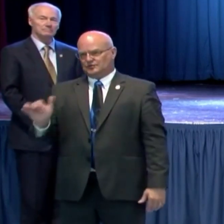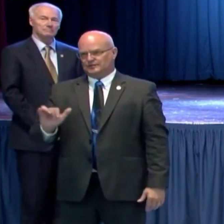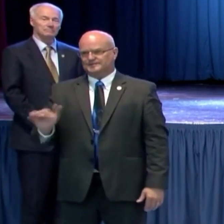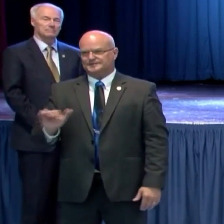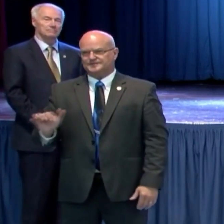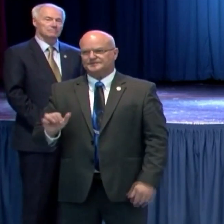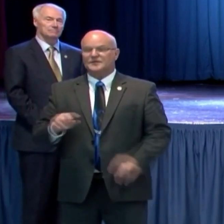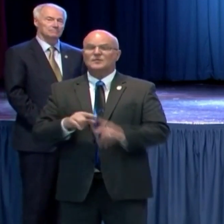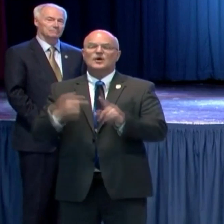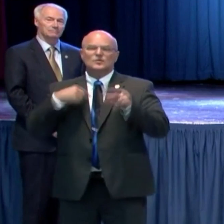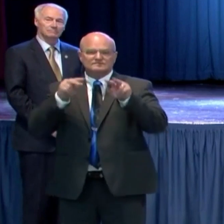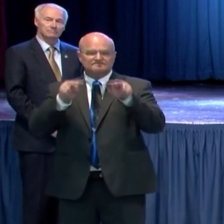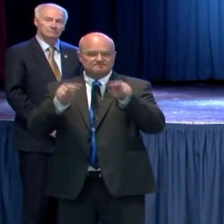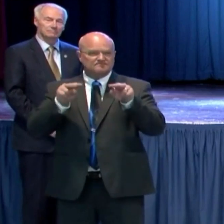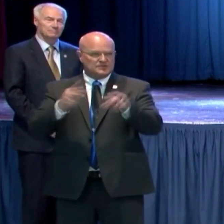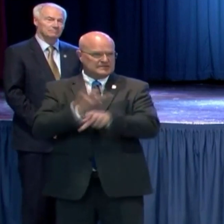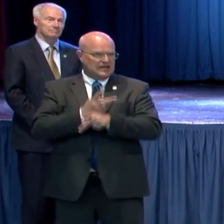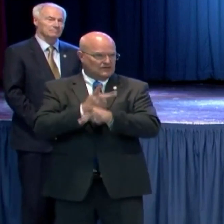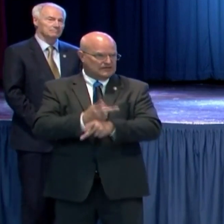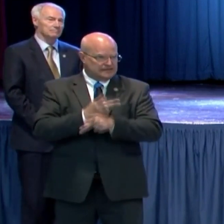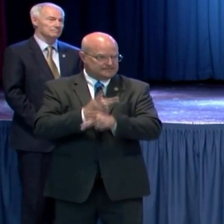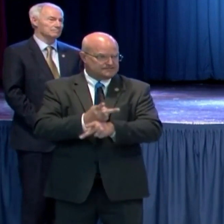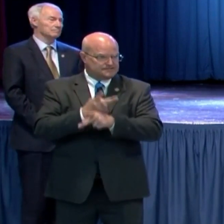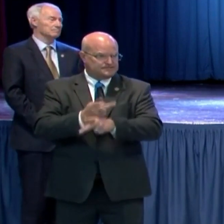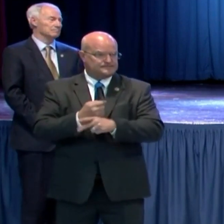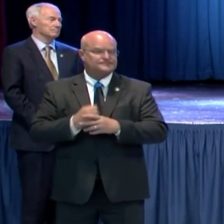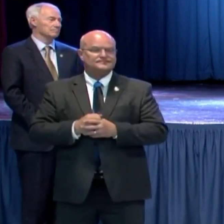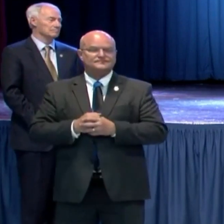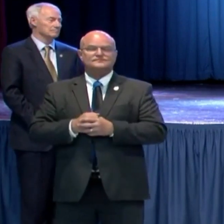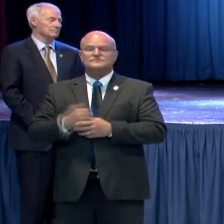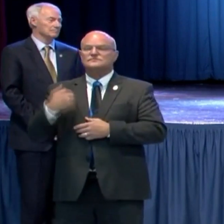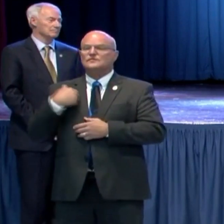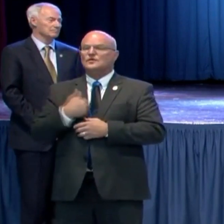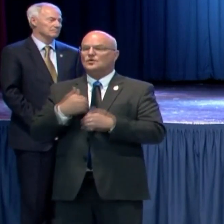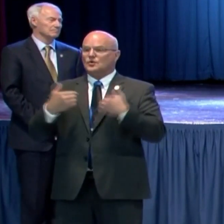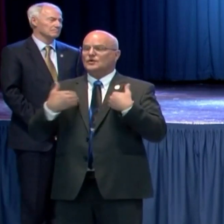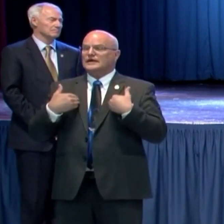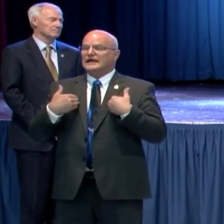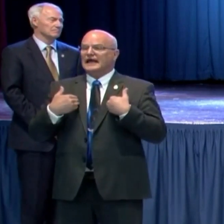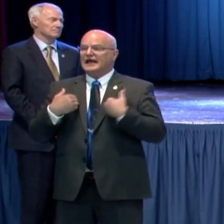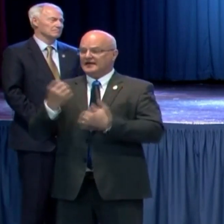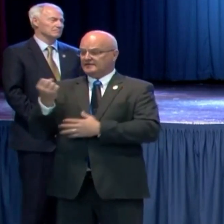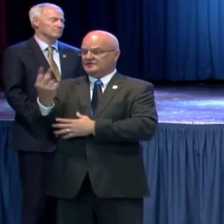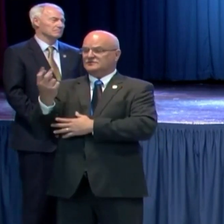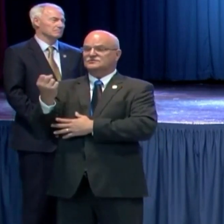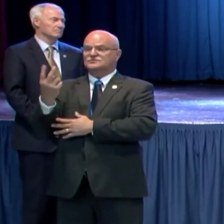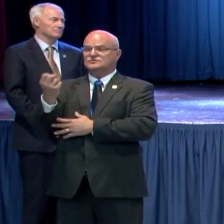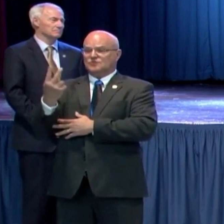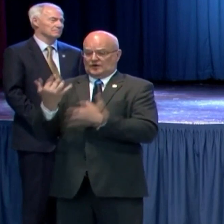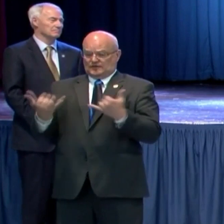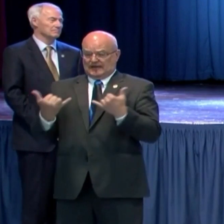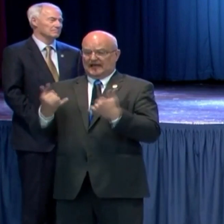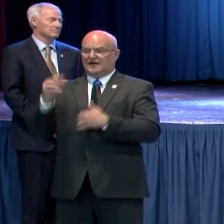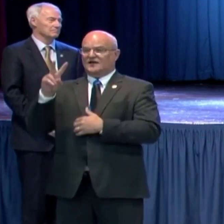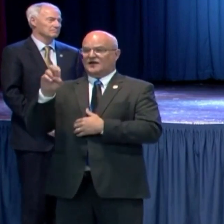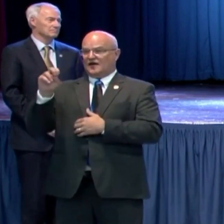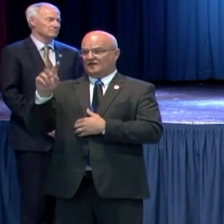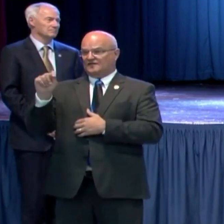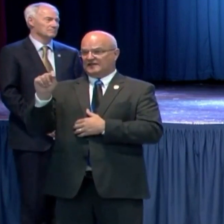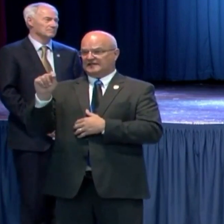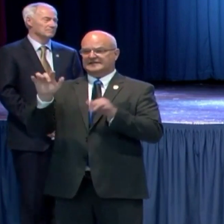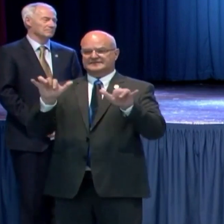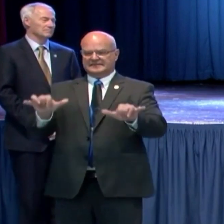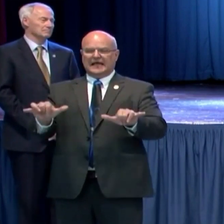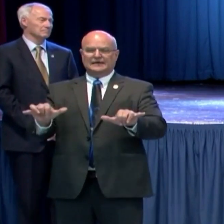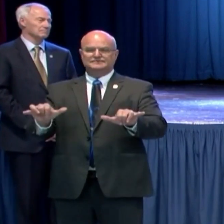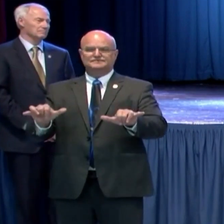as well. But we'll be watching that very carefully. We have 12 who are currently on a ventilator. That's no change